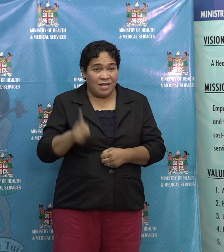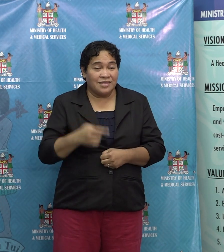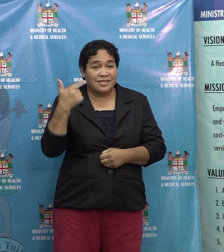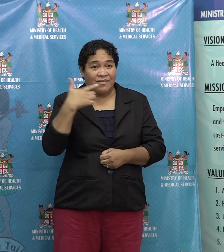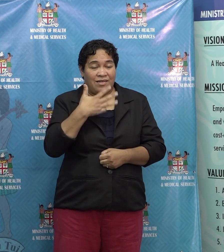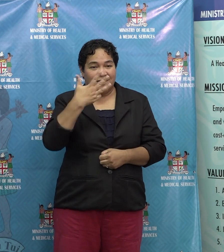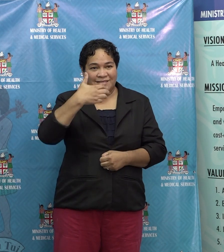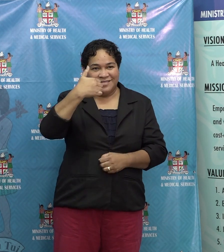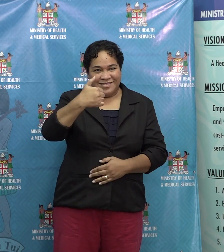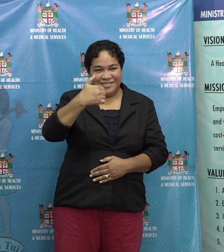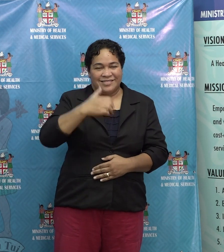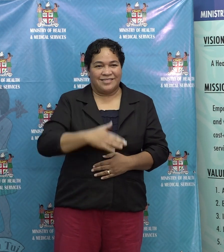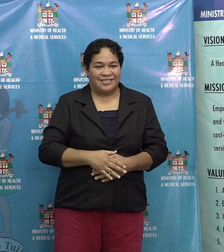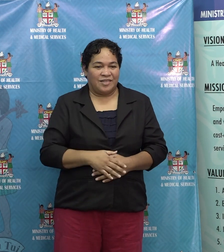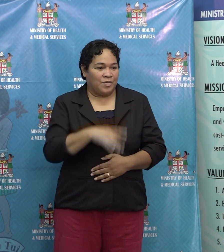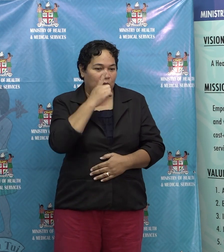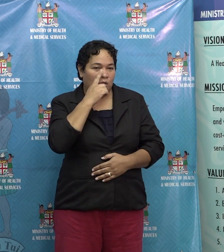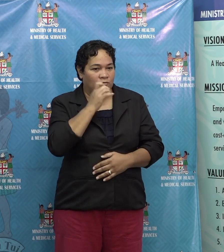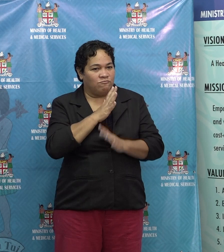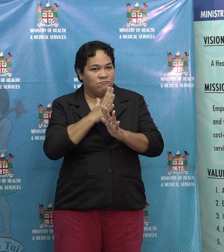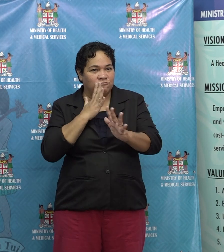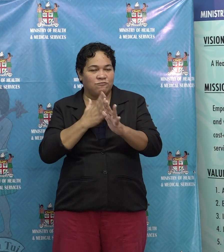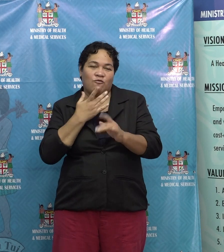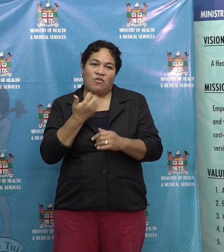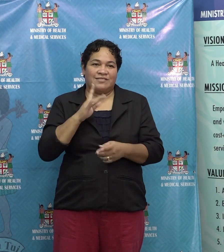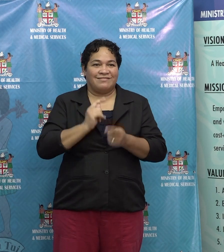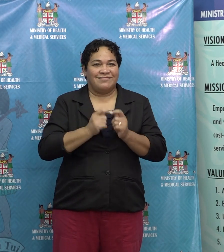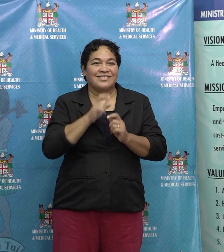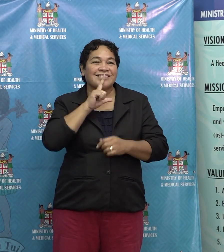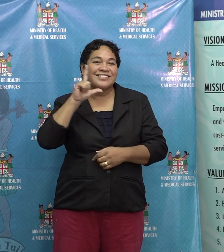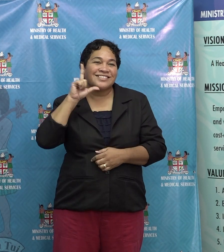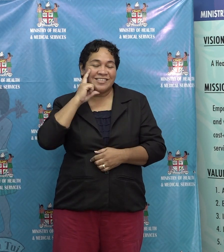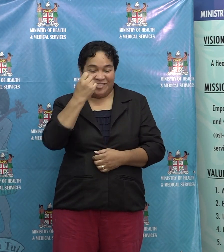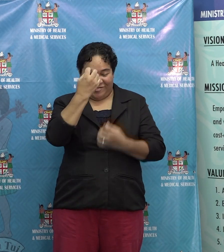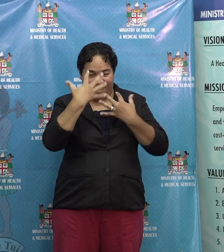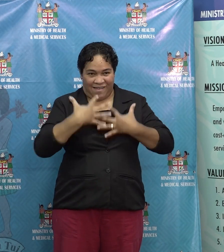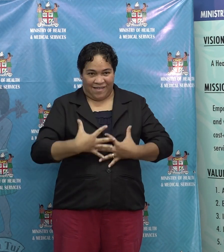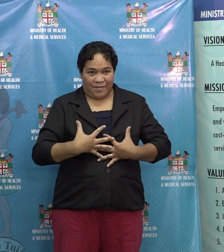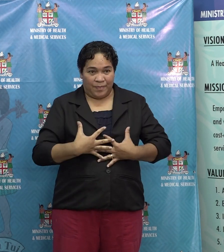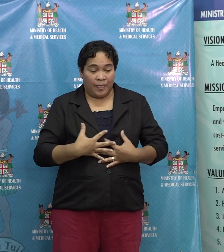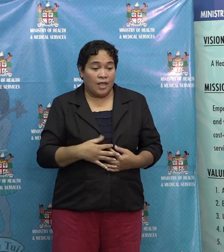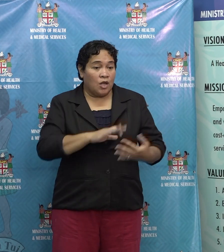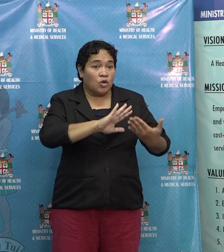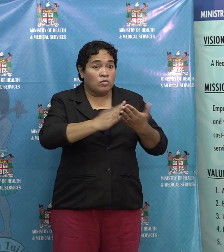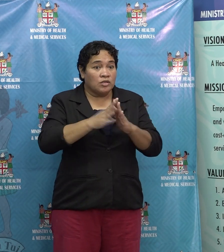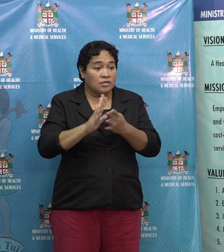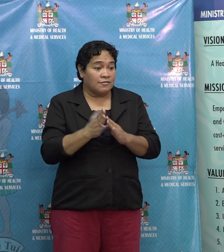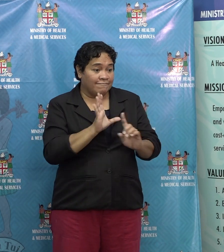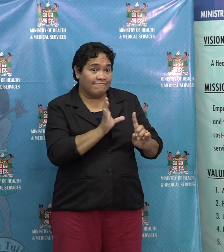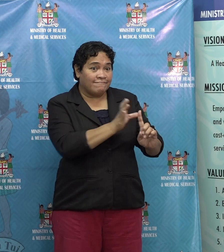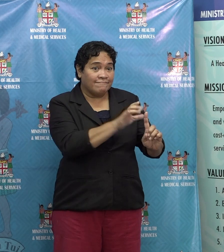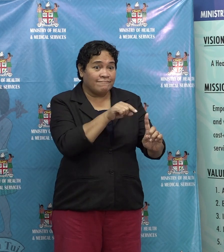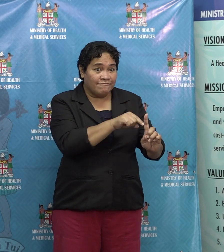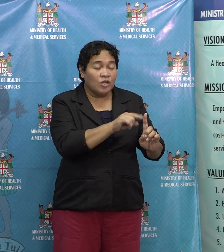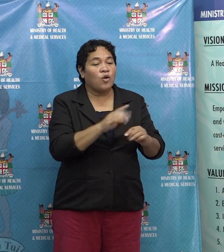1,796 individuals were screened yesterday. Our community isolation facility